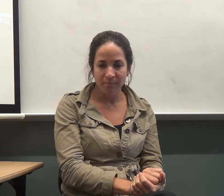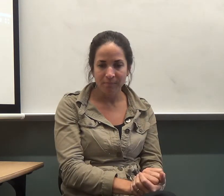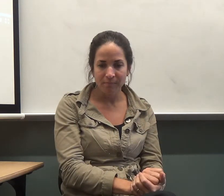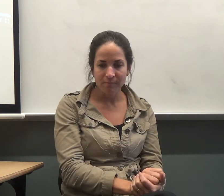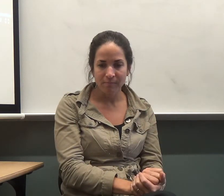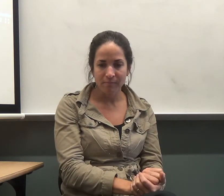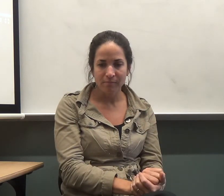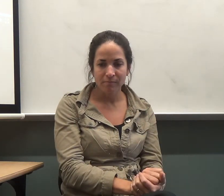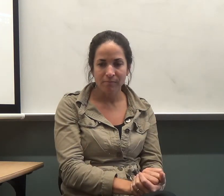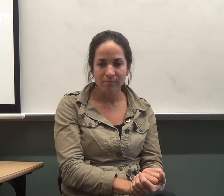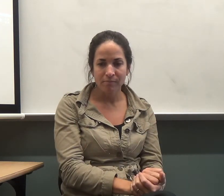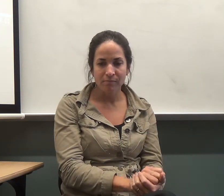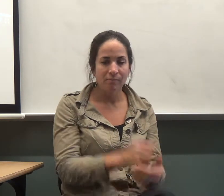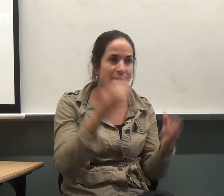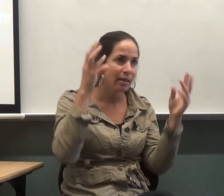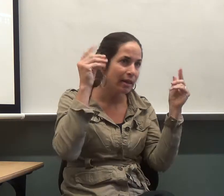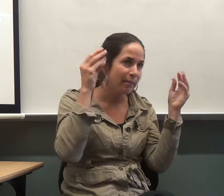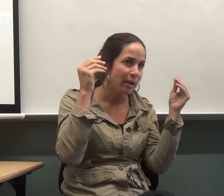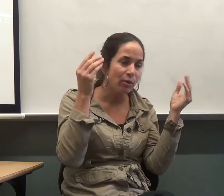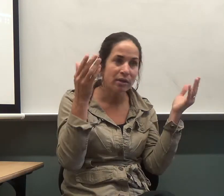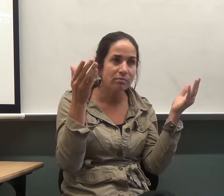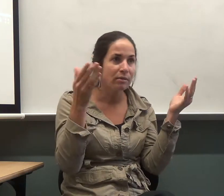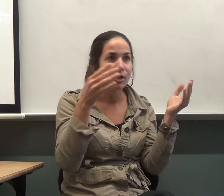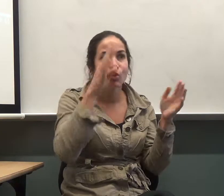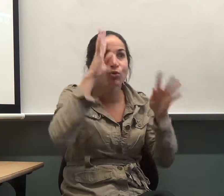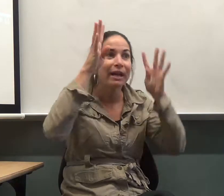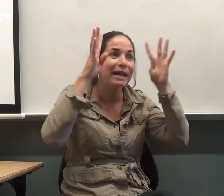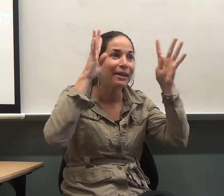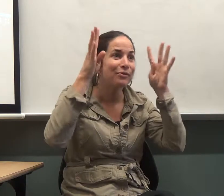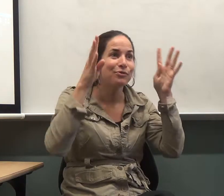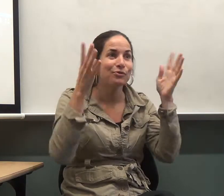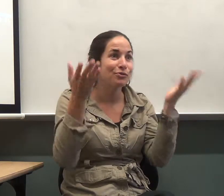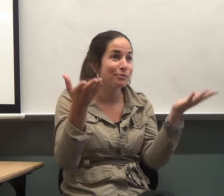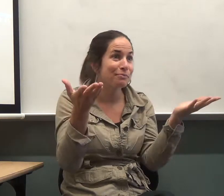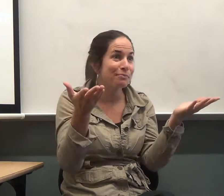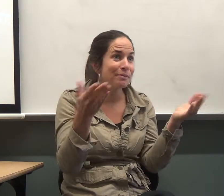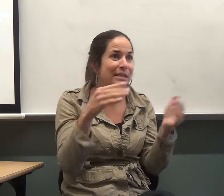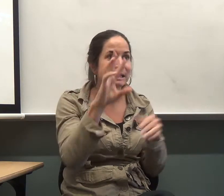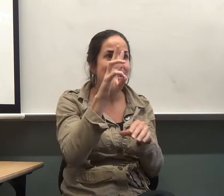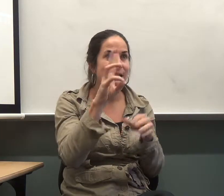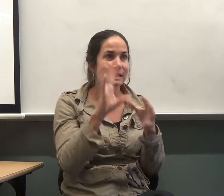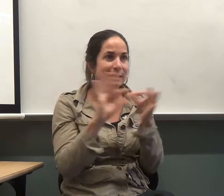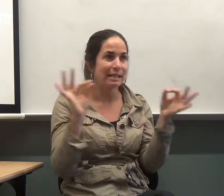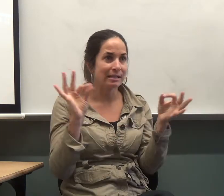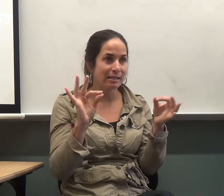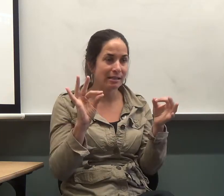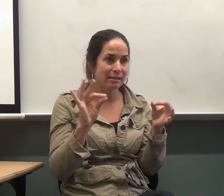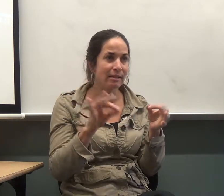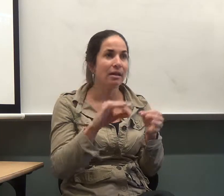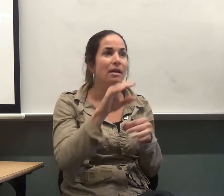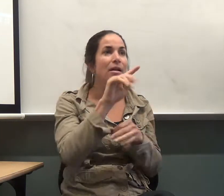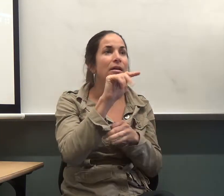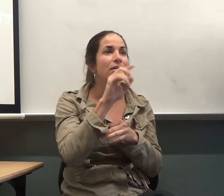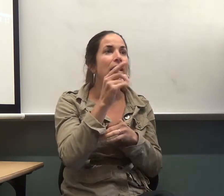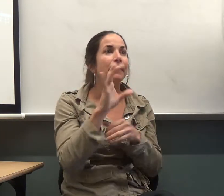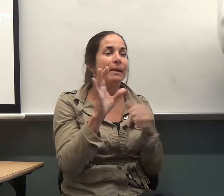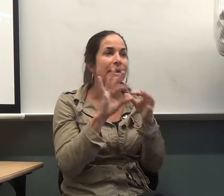Got to think. Okay? Try to be creative. Try to come up with some ideas. 6 sentences. A topic sentence for each of these different types of examples.